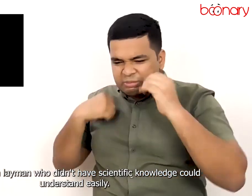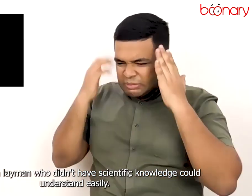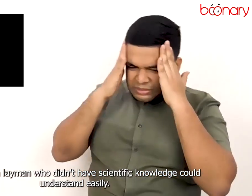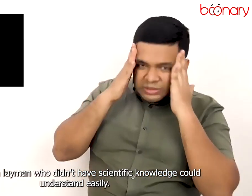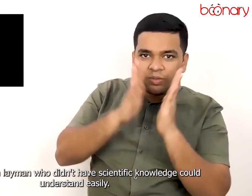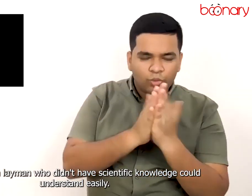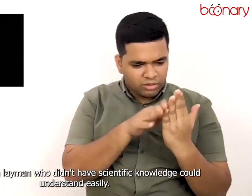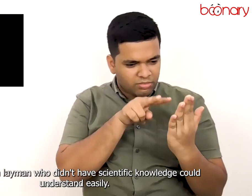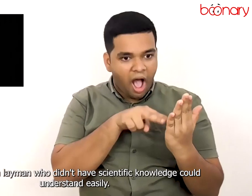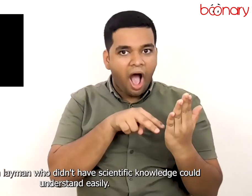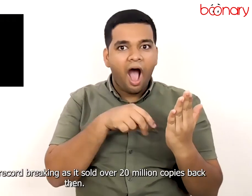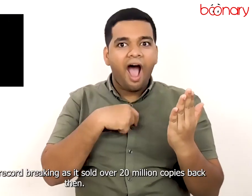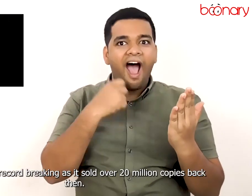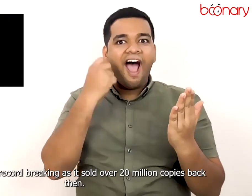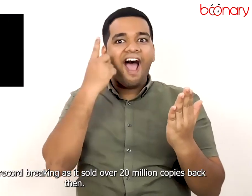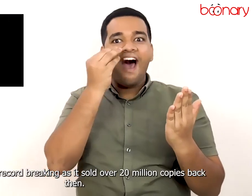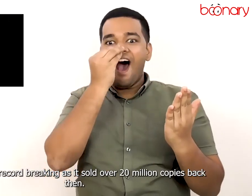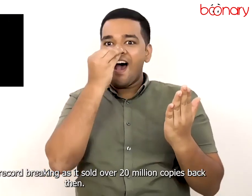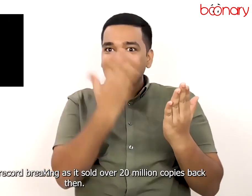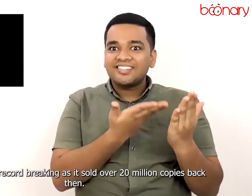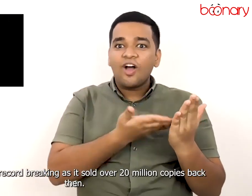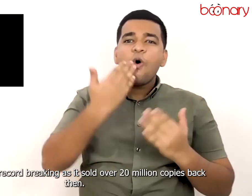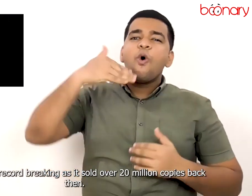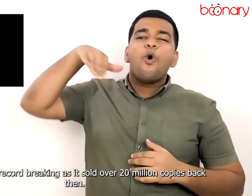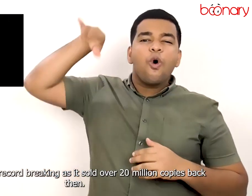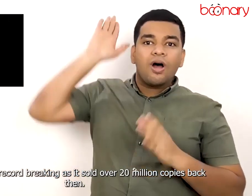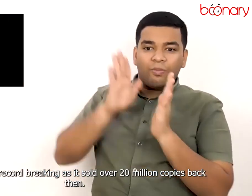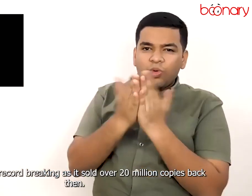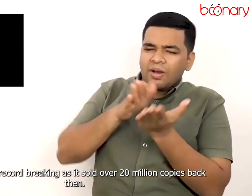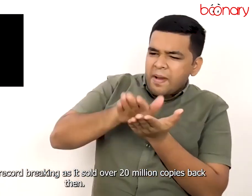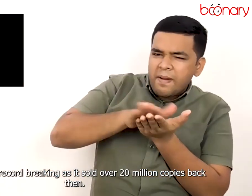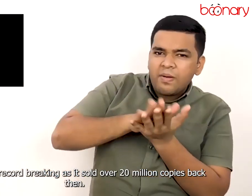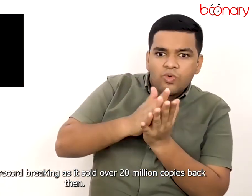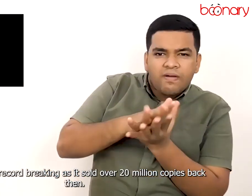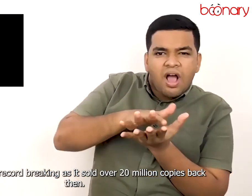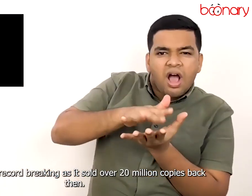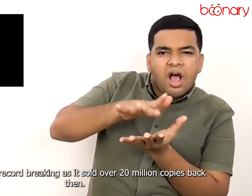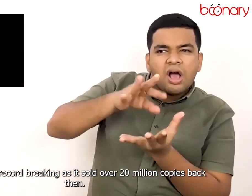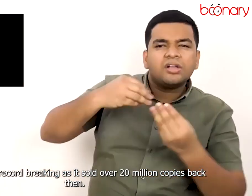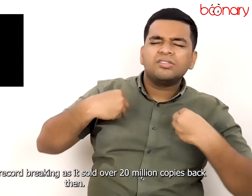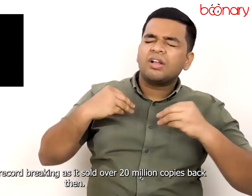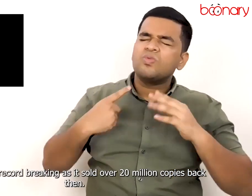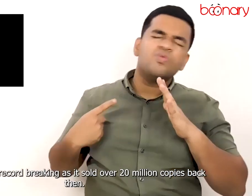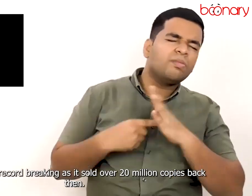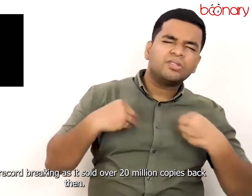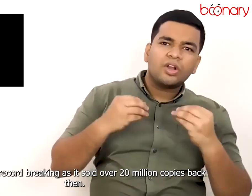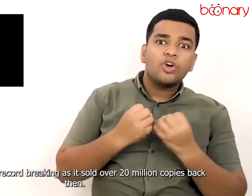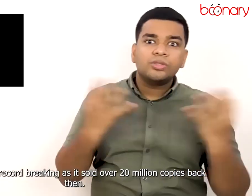understand easily. His book was record-breaking as it sold over 20 million copies